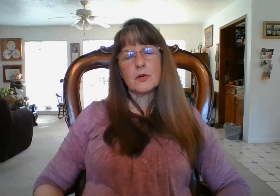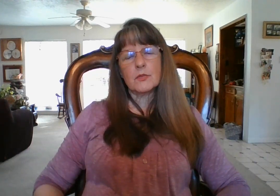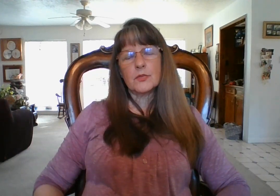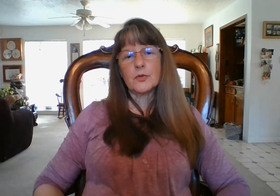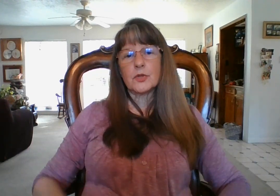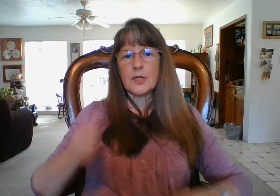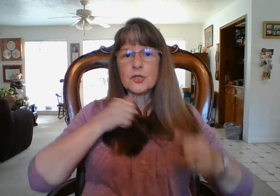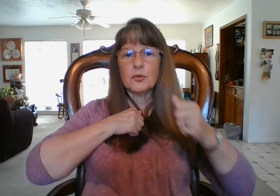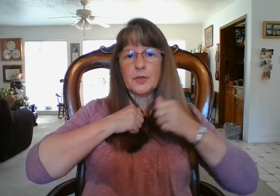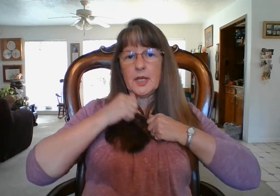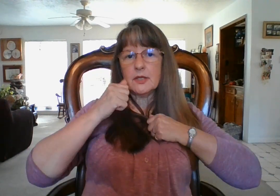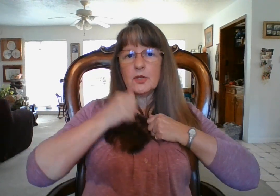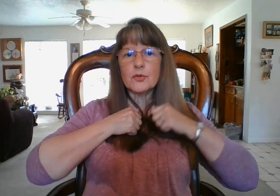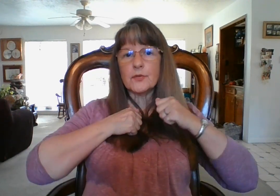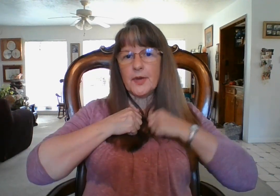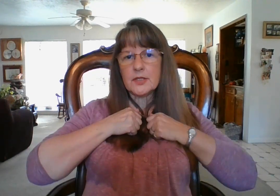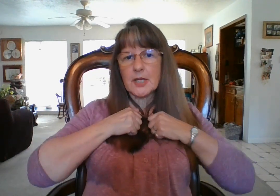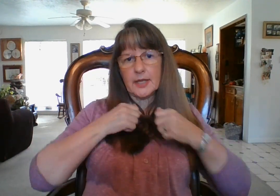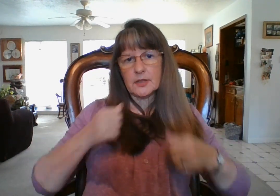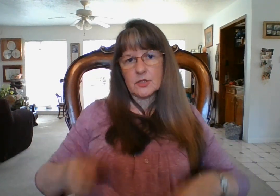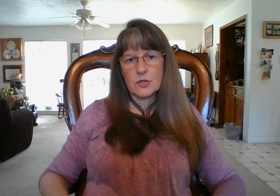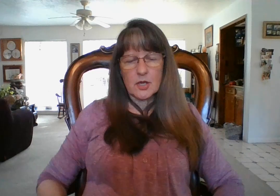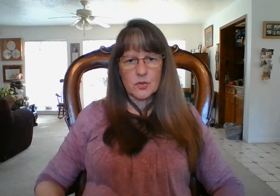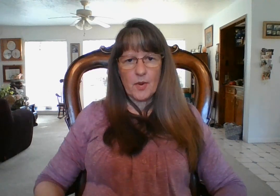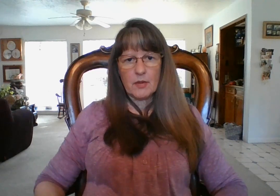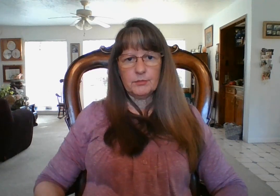So that's gorilla. Those are fun signs as well.